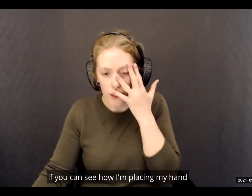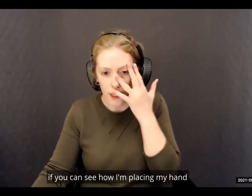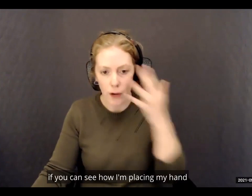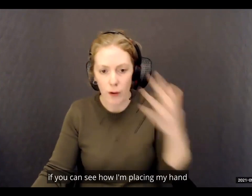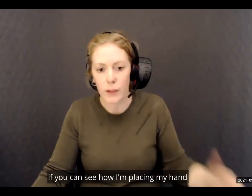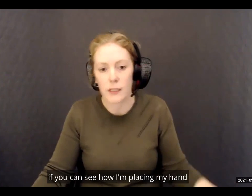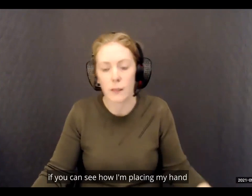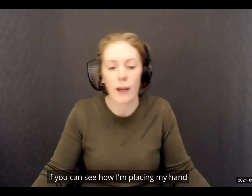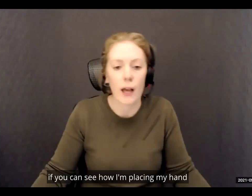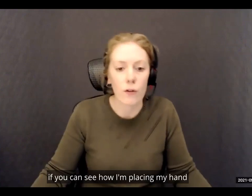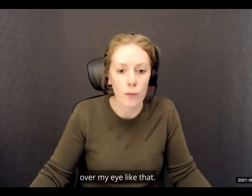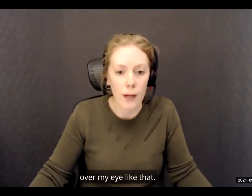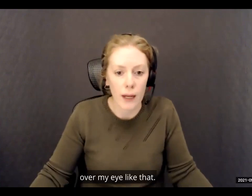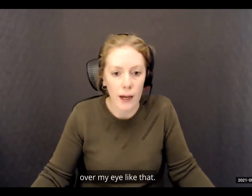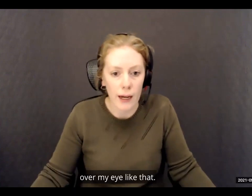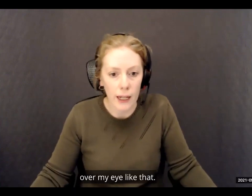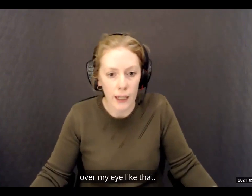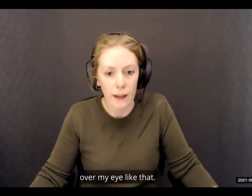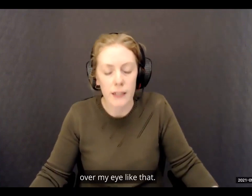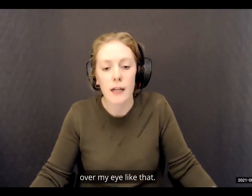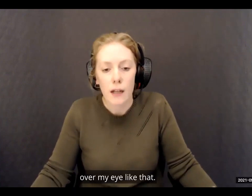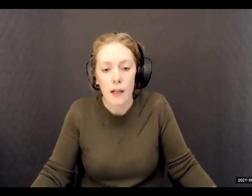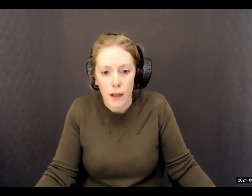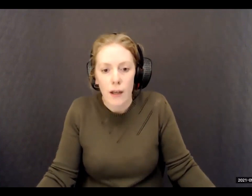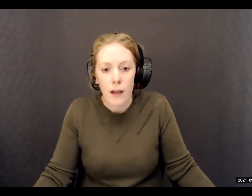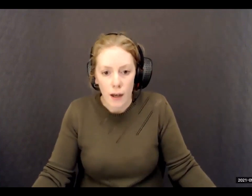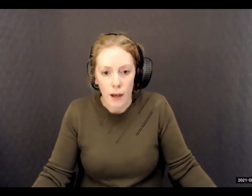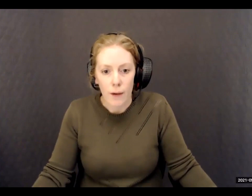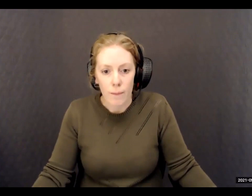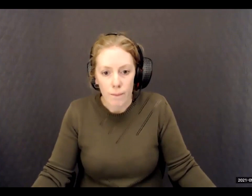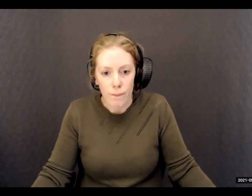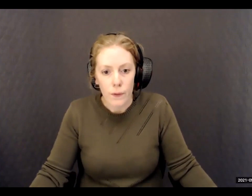Opera, if you can see how I'm placing my hand over my eye like that.